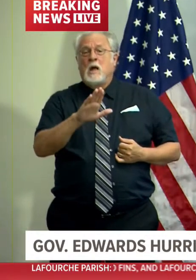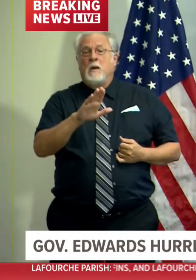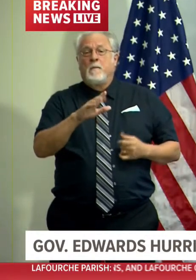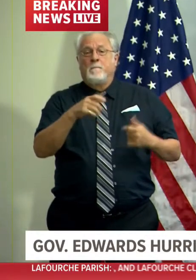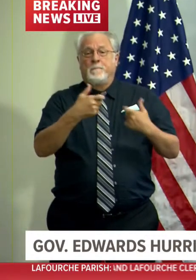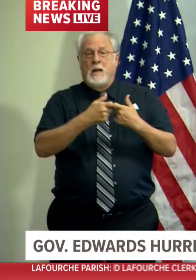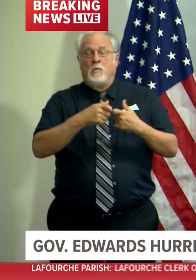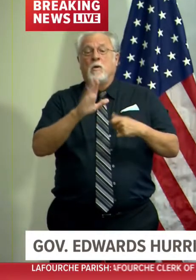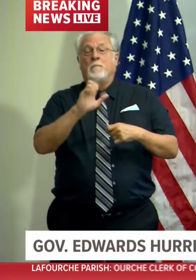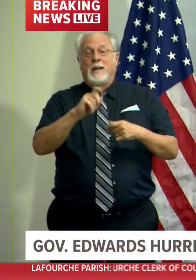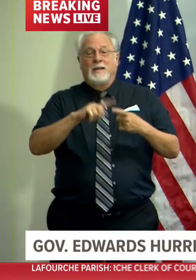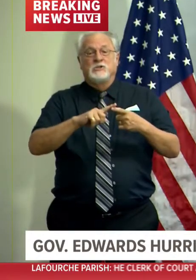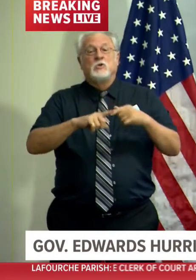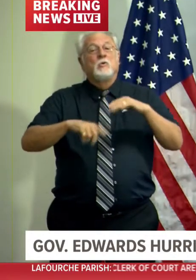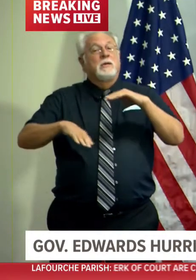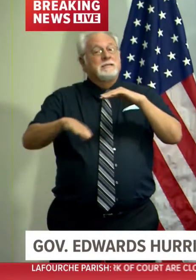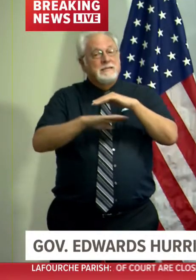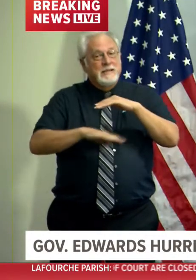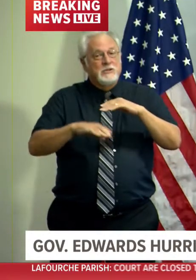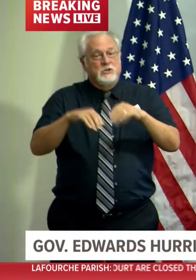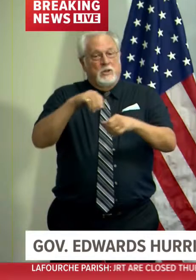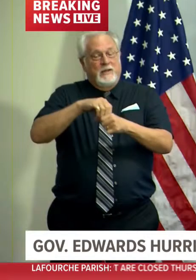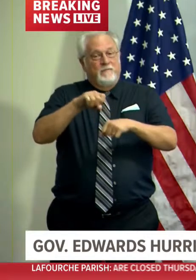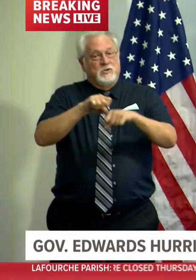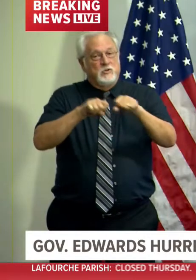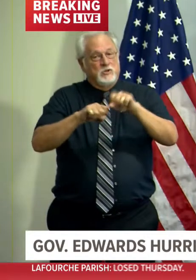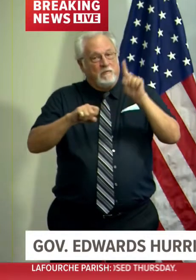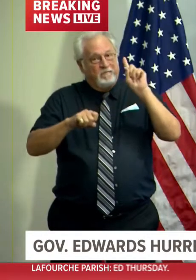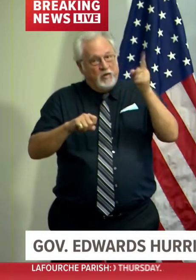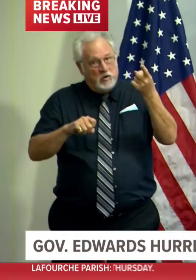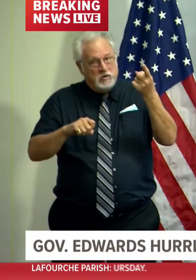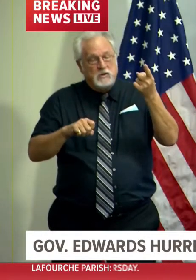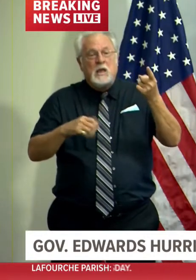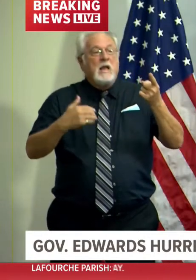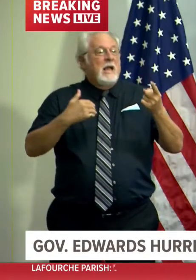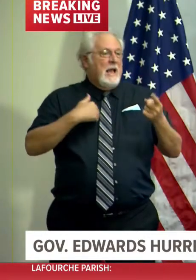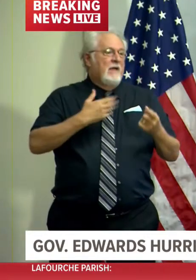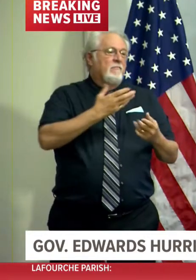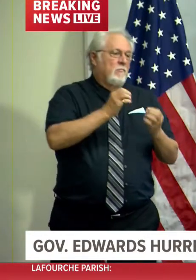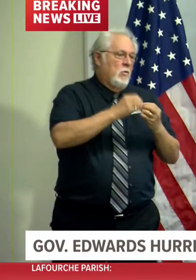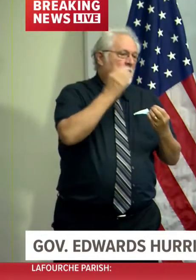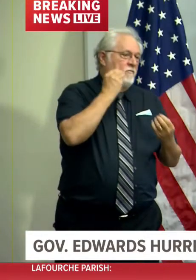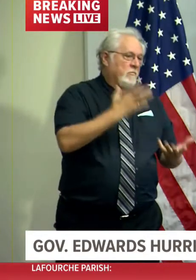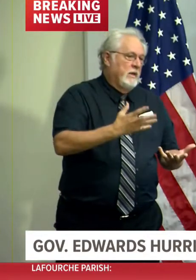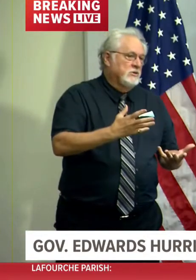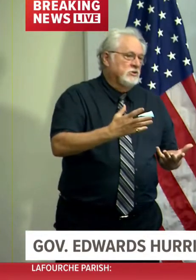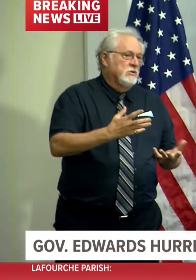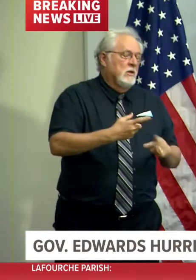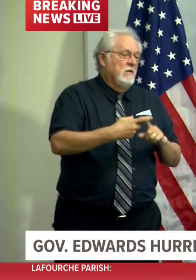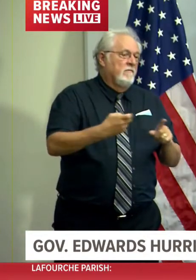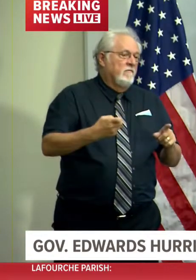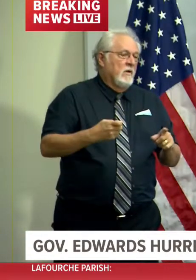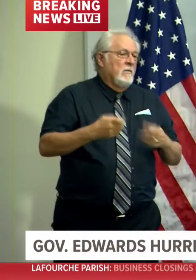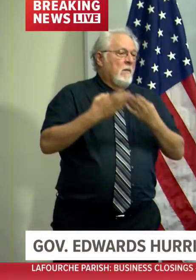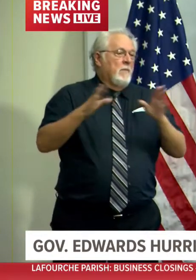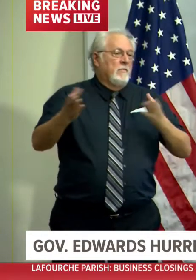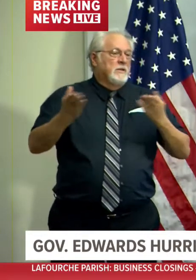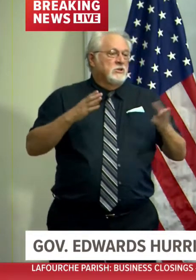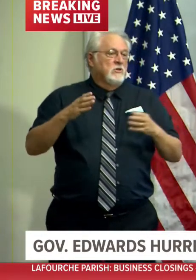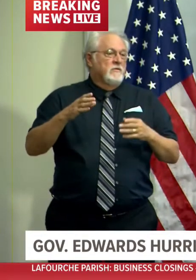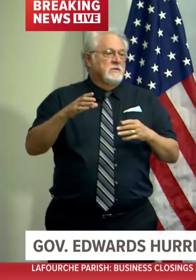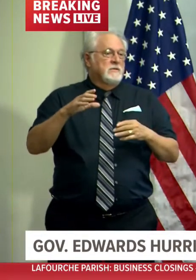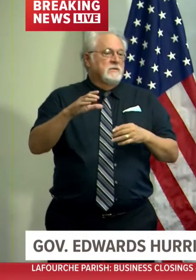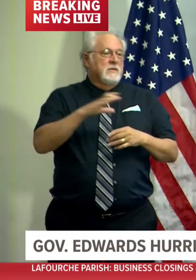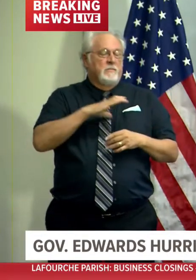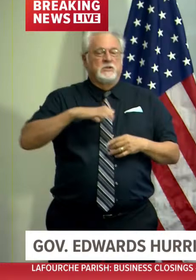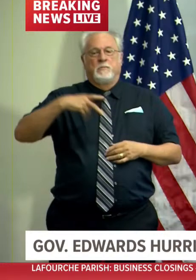to essential infrastructure first. Now, we will have better information coming from the Public Service Commission